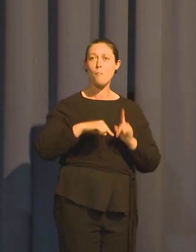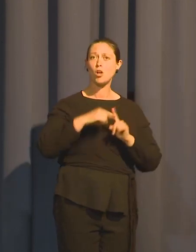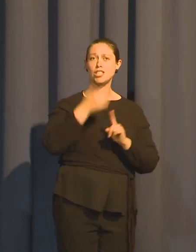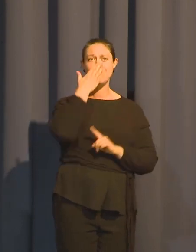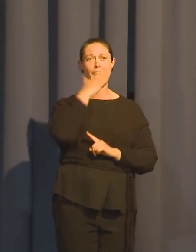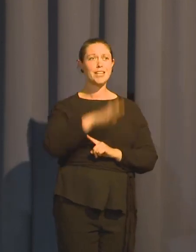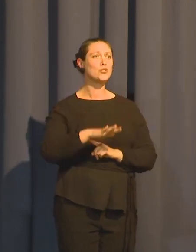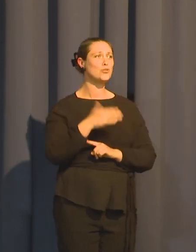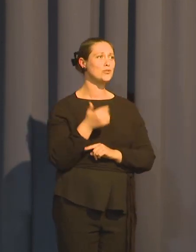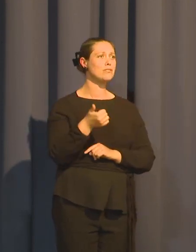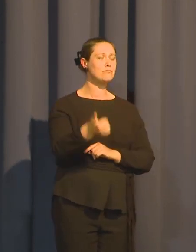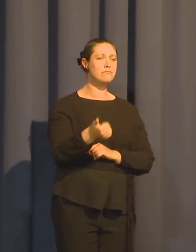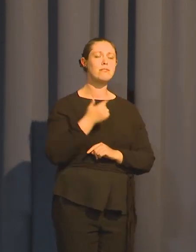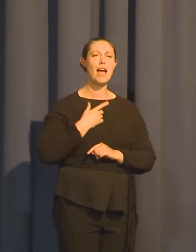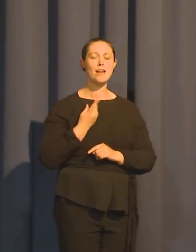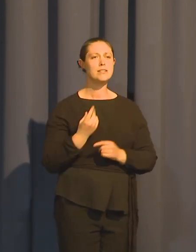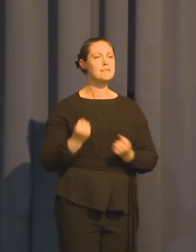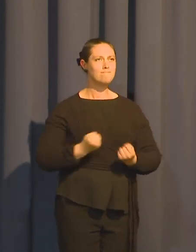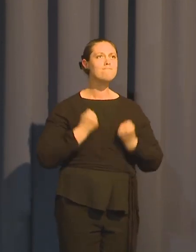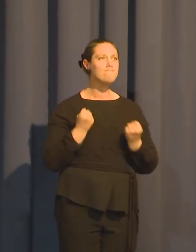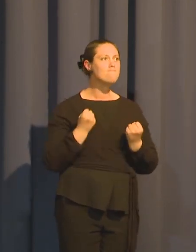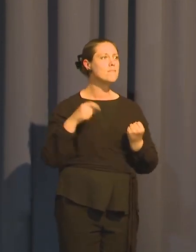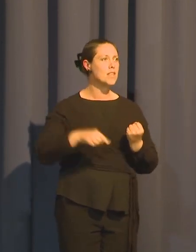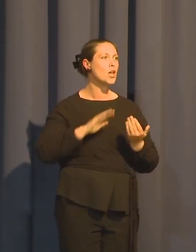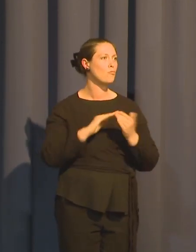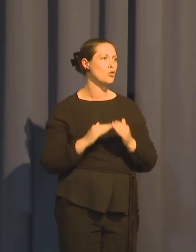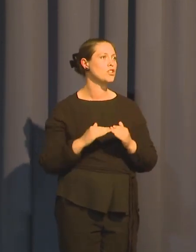and resilience shown by your community.